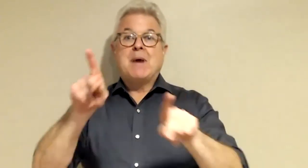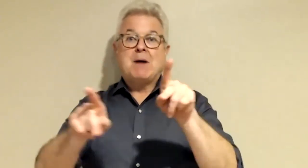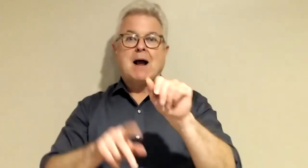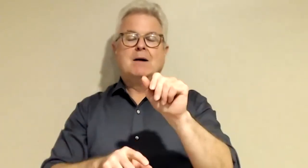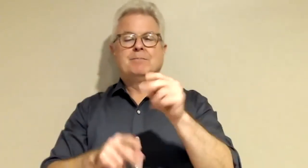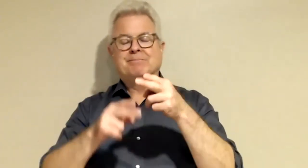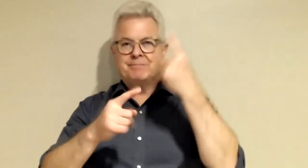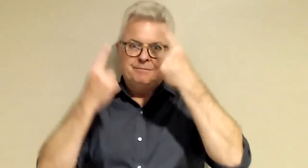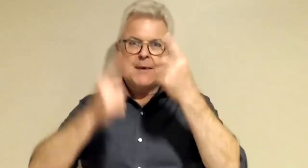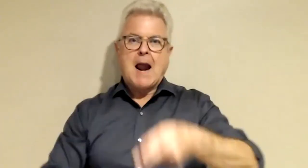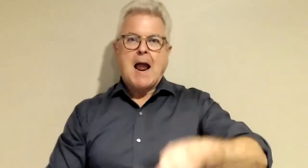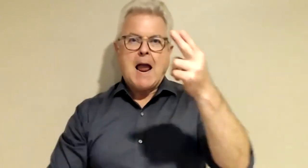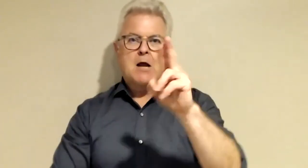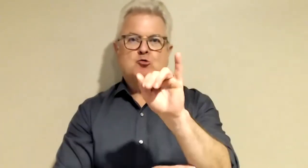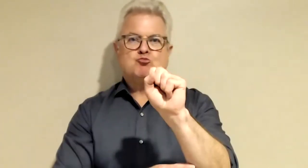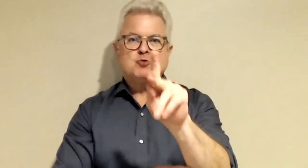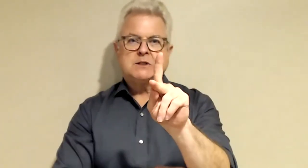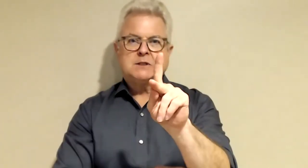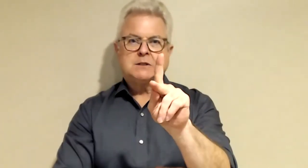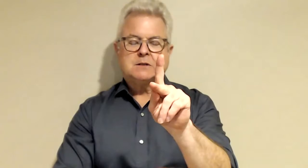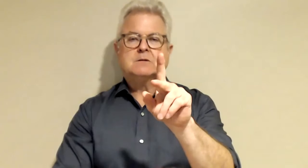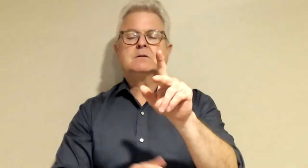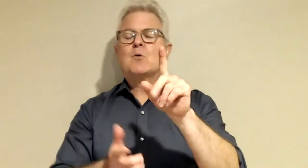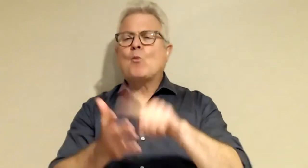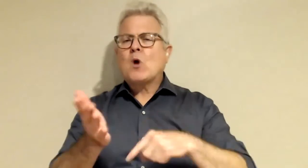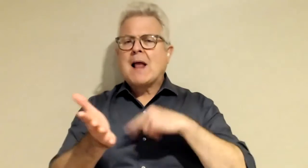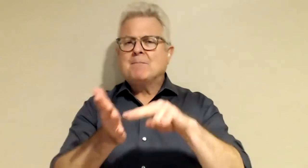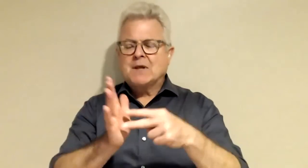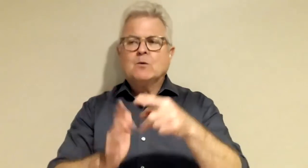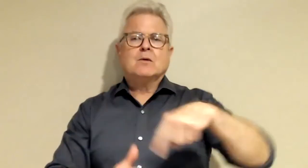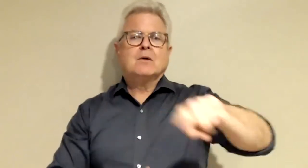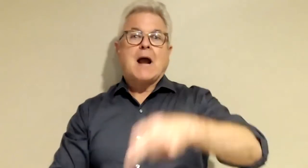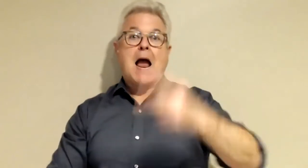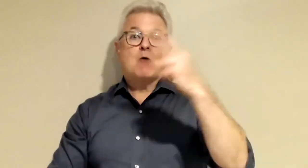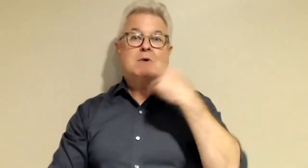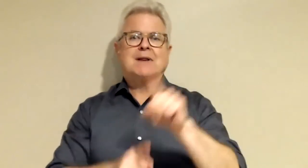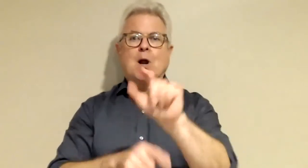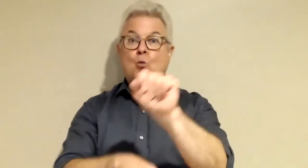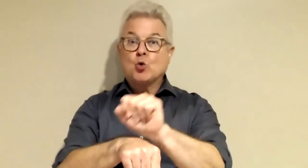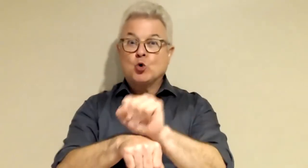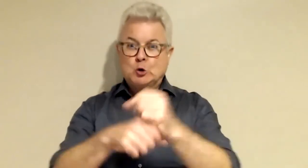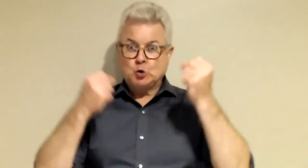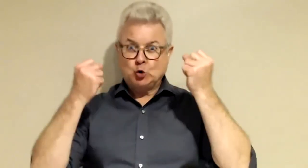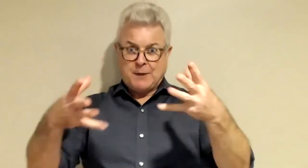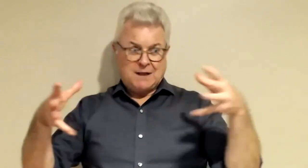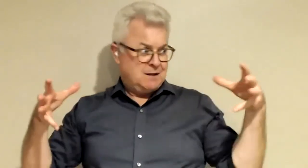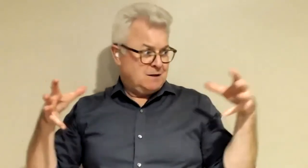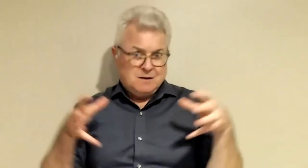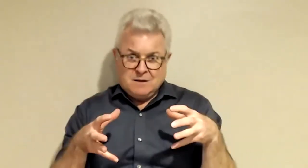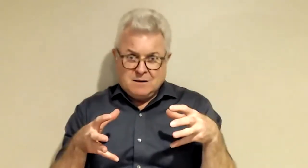or if you're in a category who is healthy, but you're in a high risk environment of employment, meaning like if you're a frontline